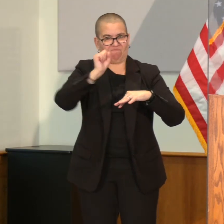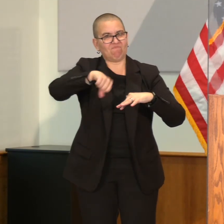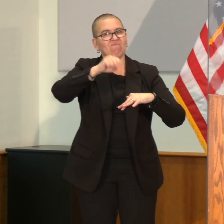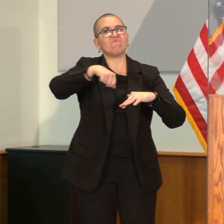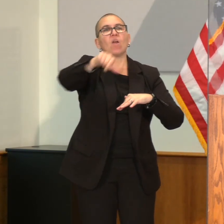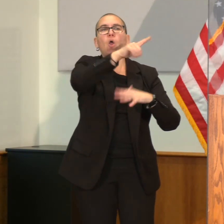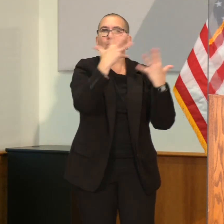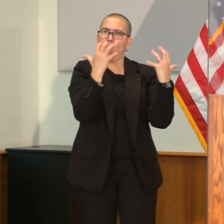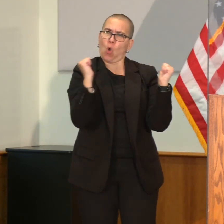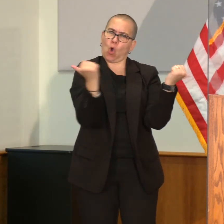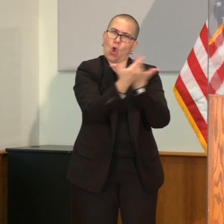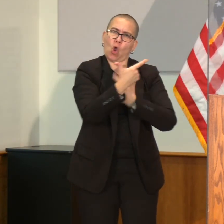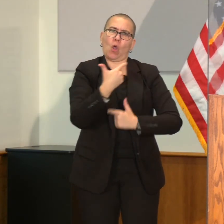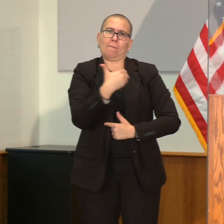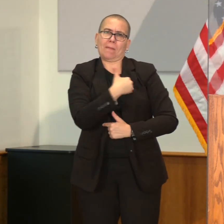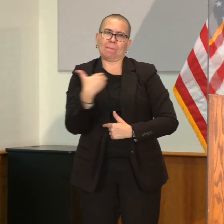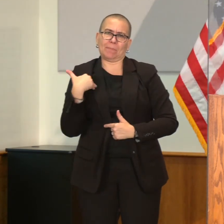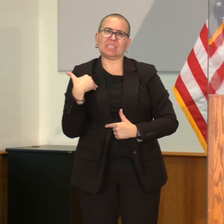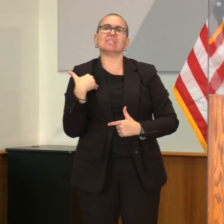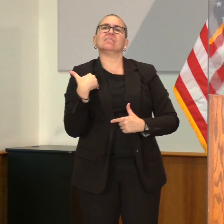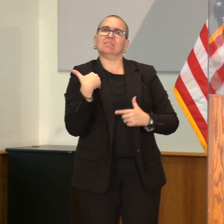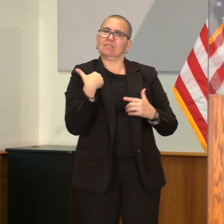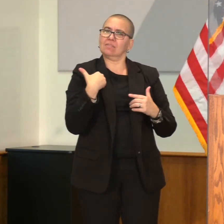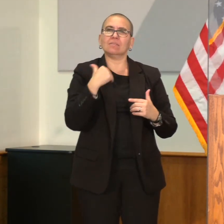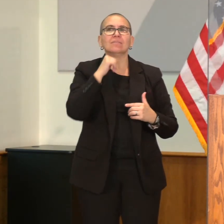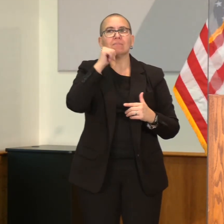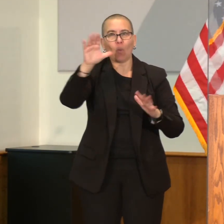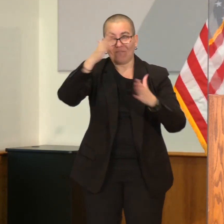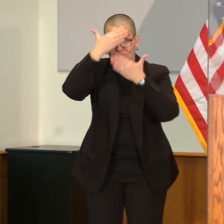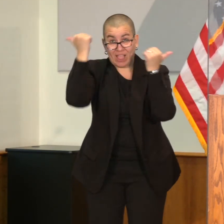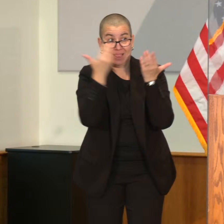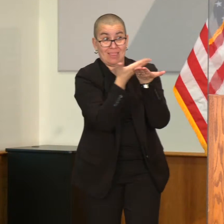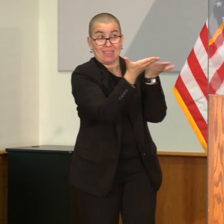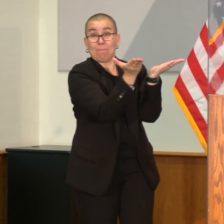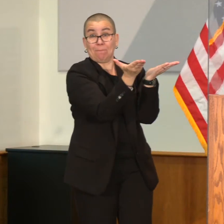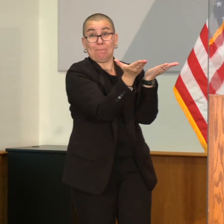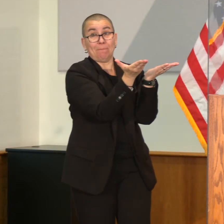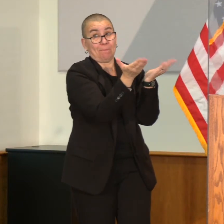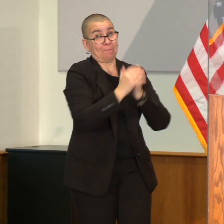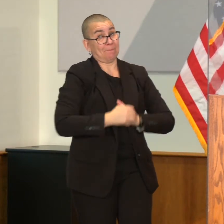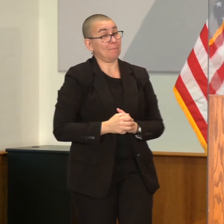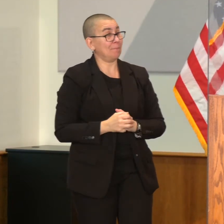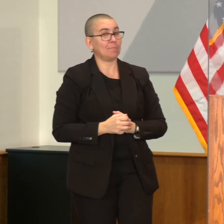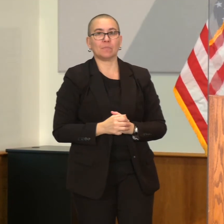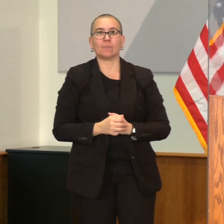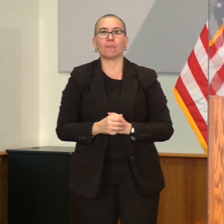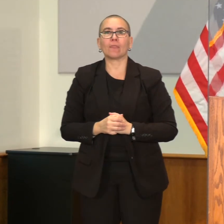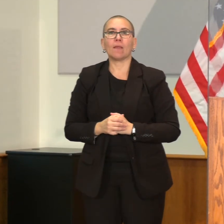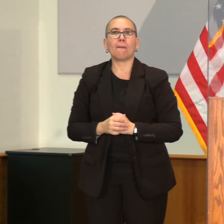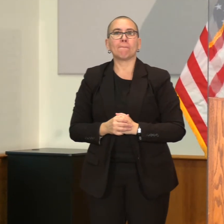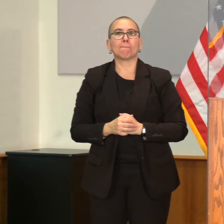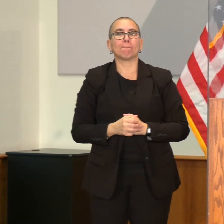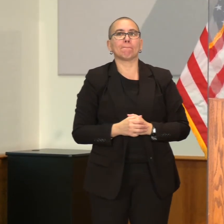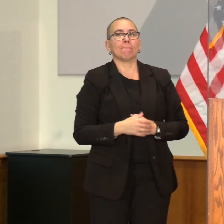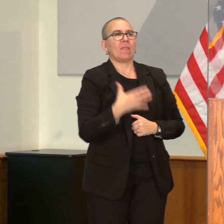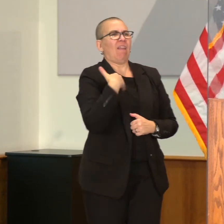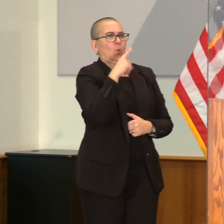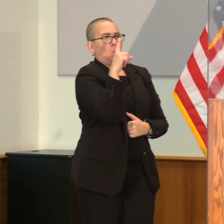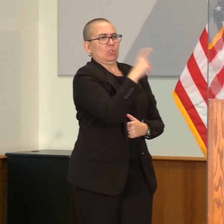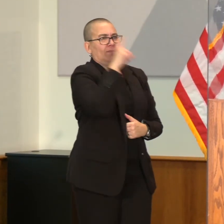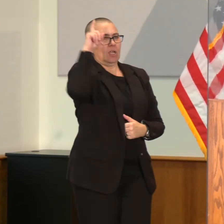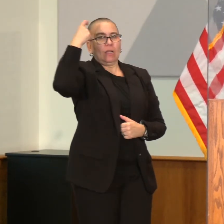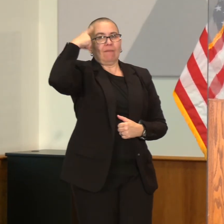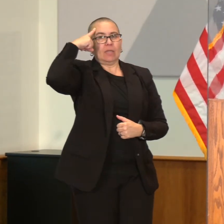not forgotten in this conversation. So just wanted to ask, could be the governor or the speaker, just to